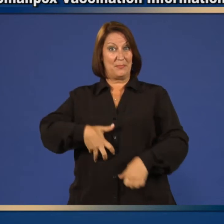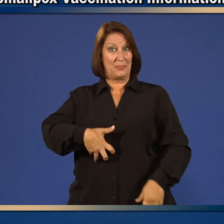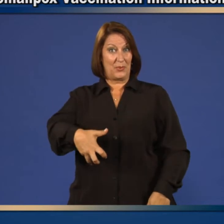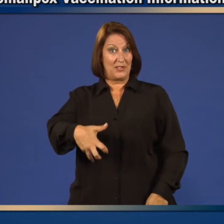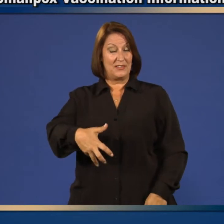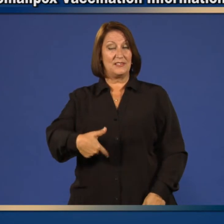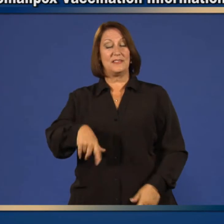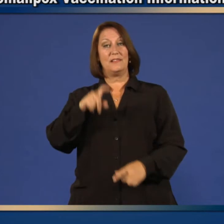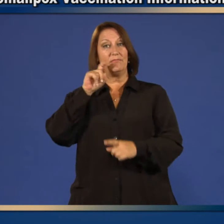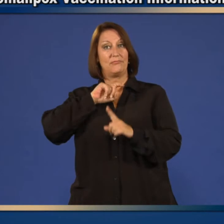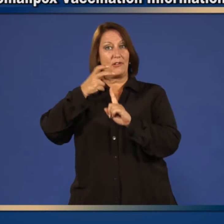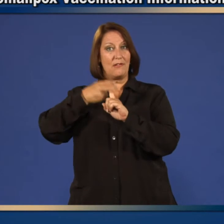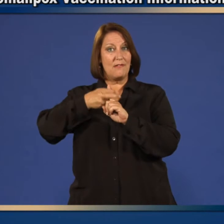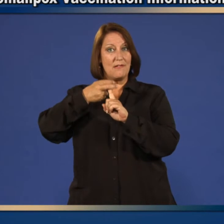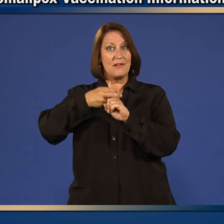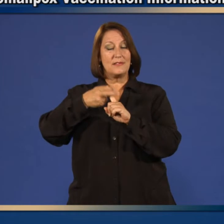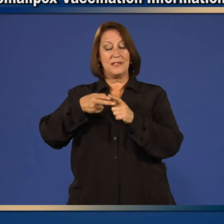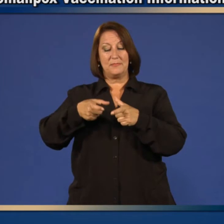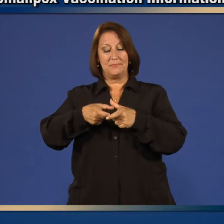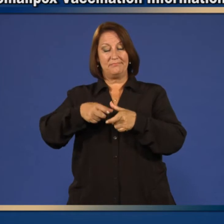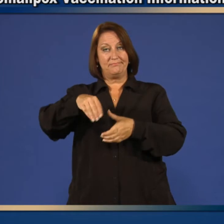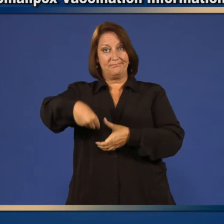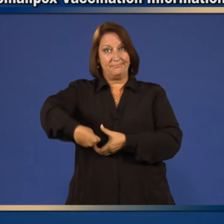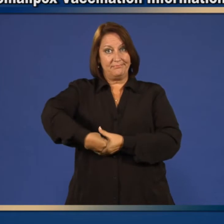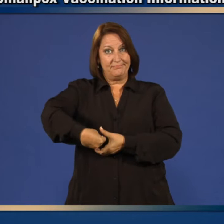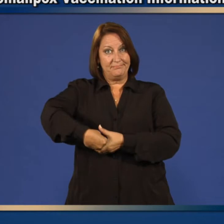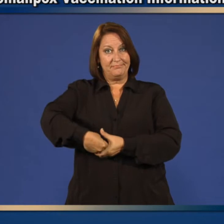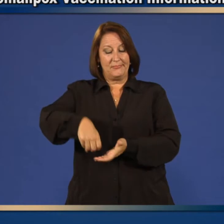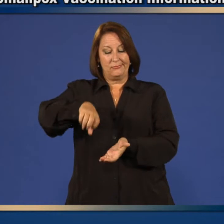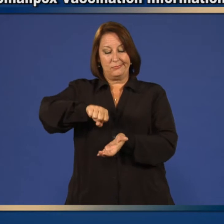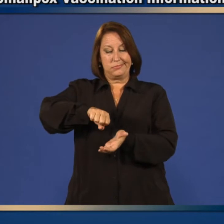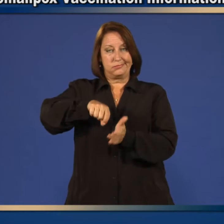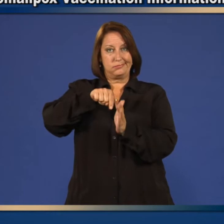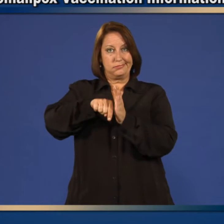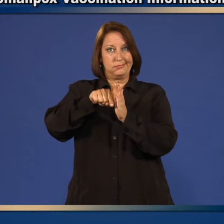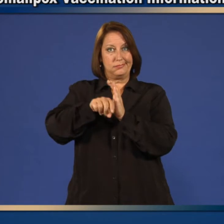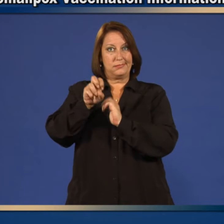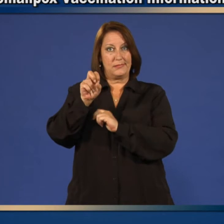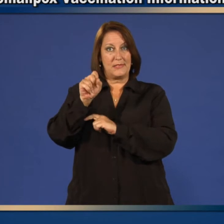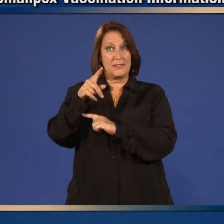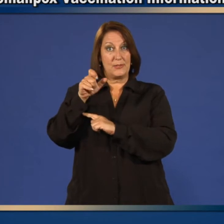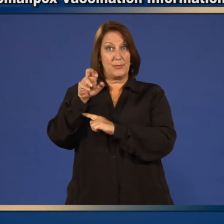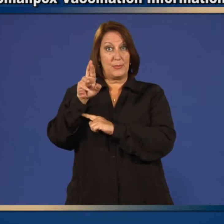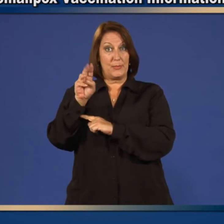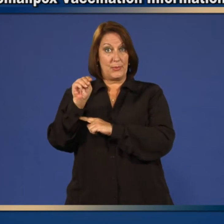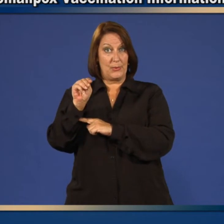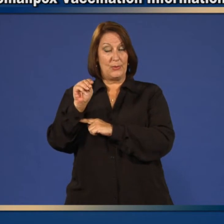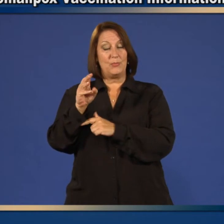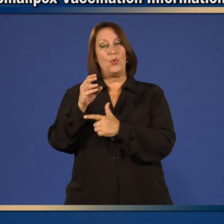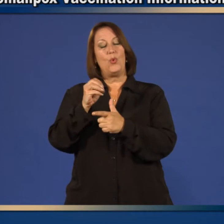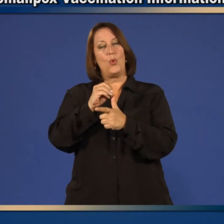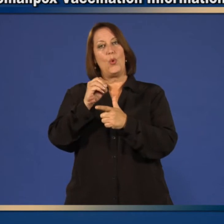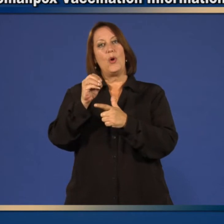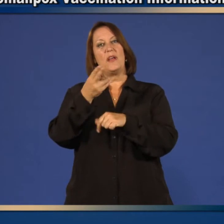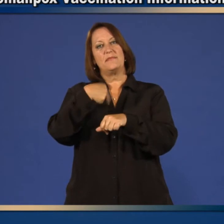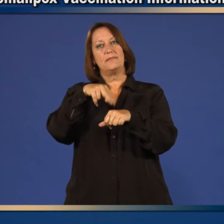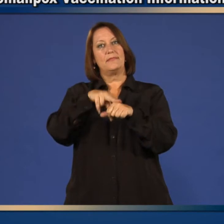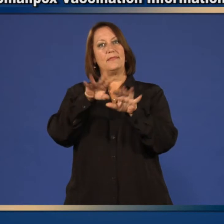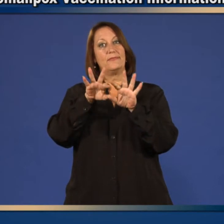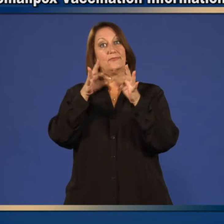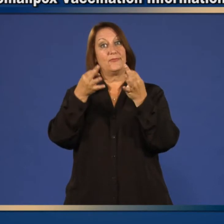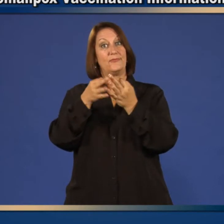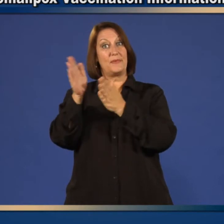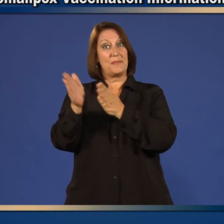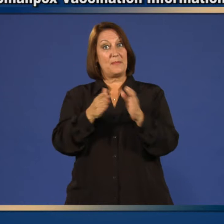Other methods of birth control, such as condoms, diaphragms, spermicide, and